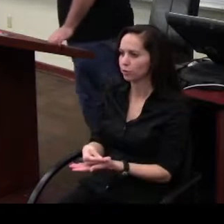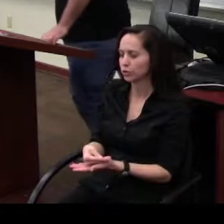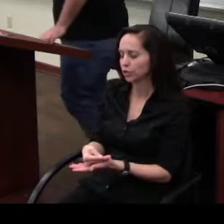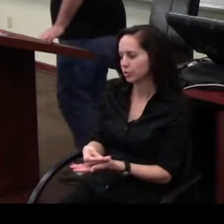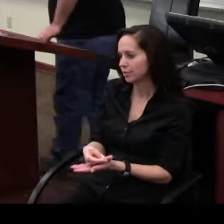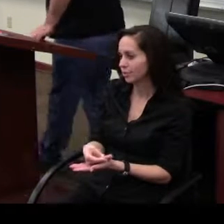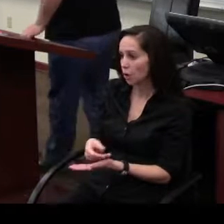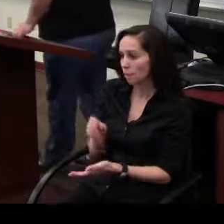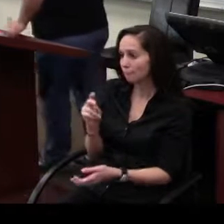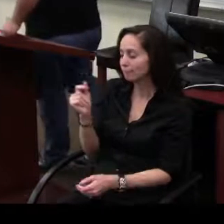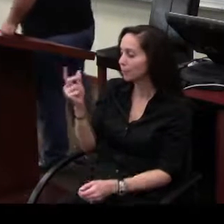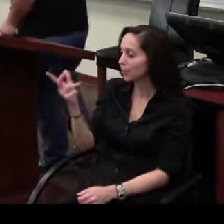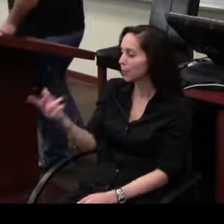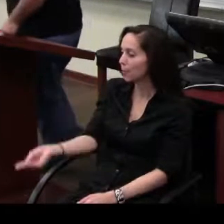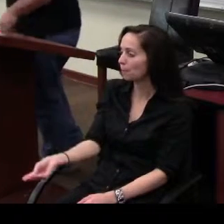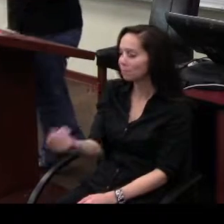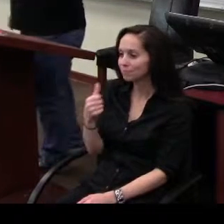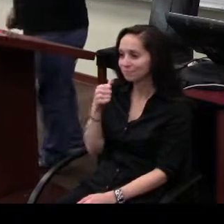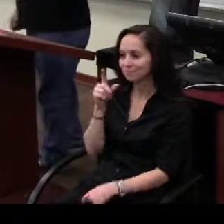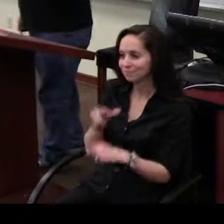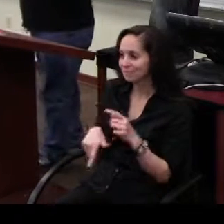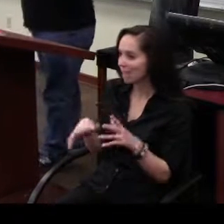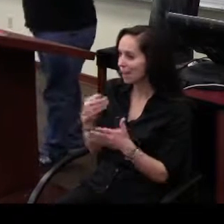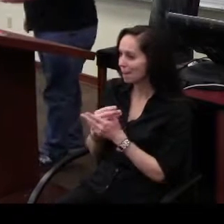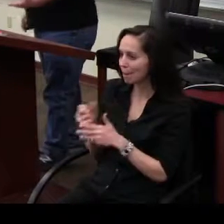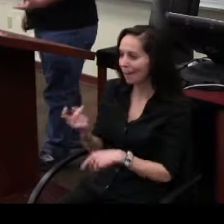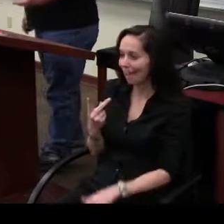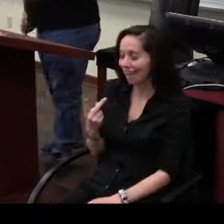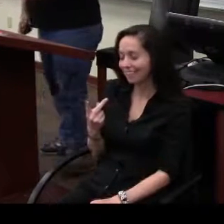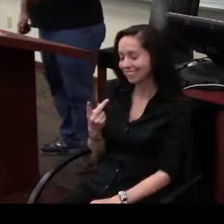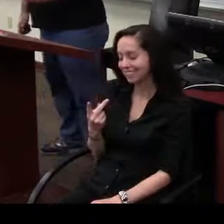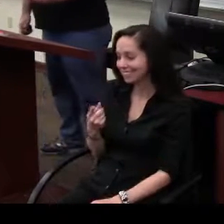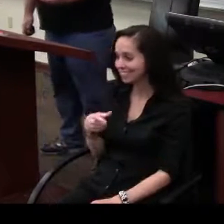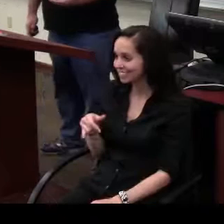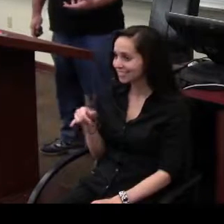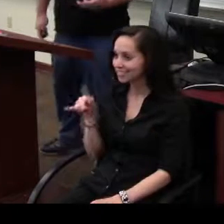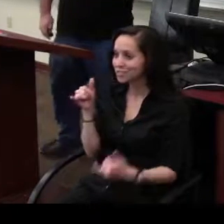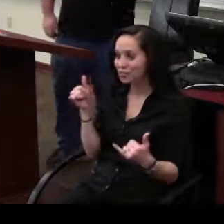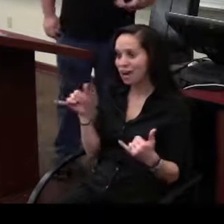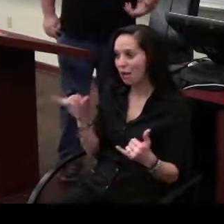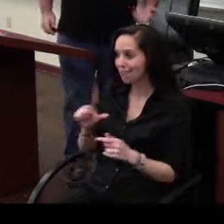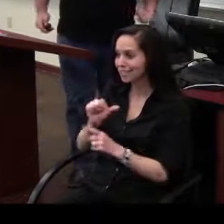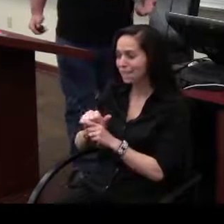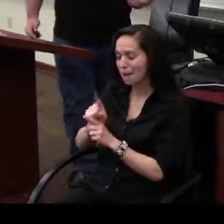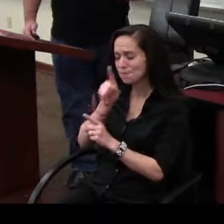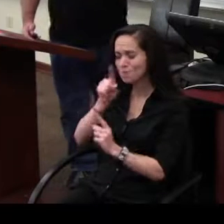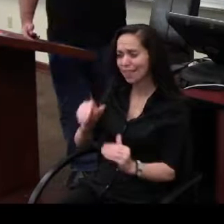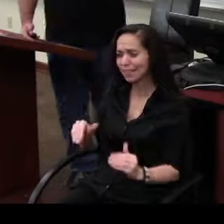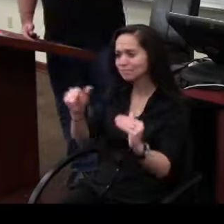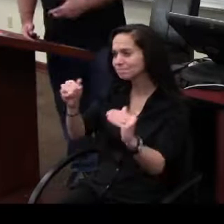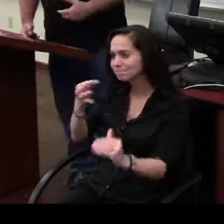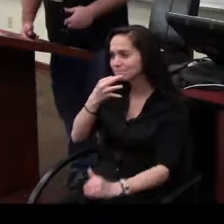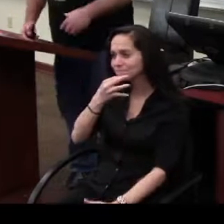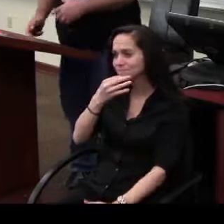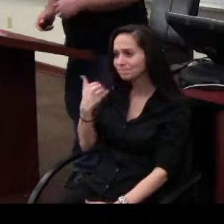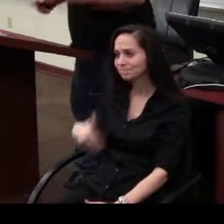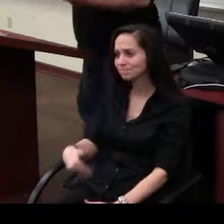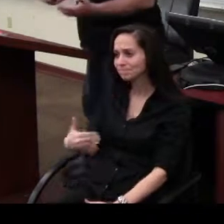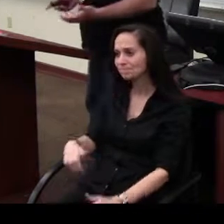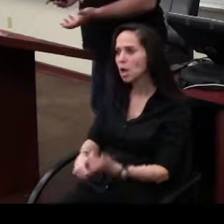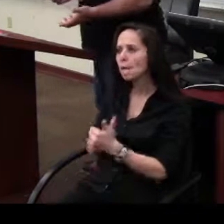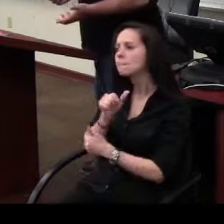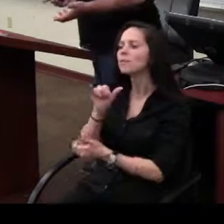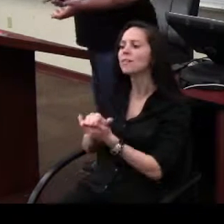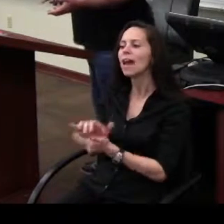didn't get the money back. Okay? This stuff is getting very advanced. Now, the fact is, a lot of these are